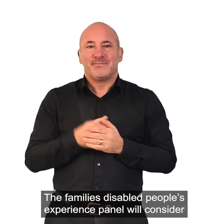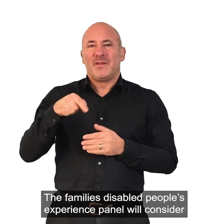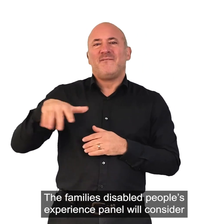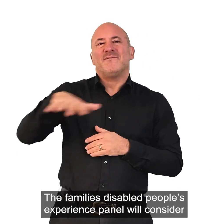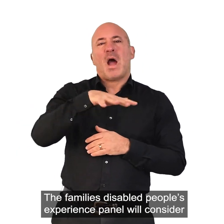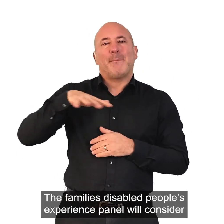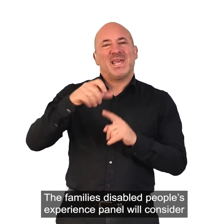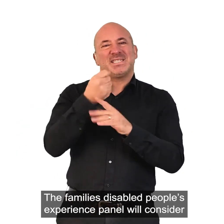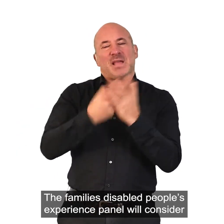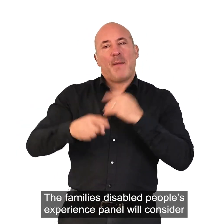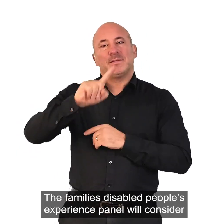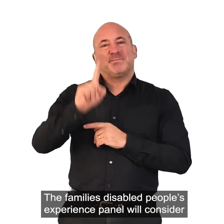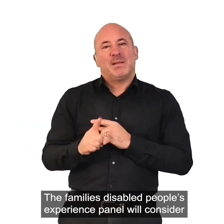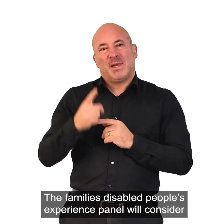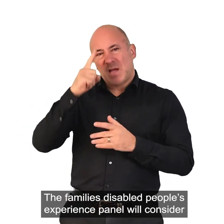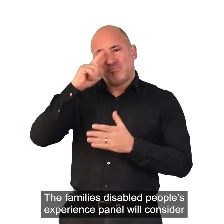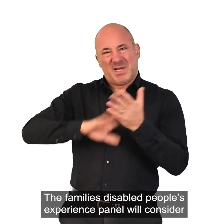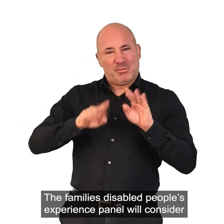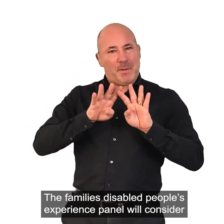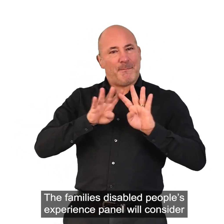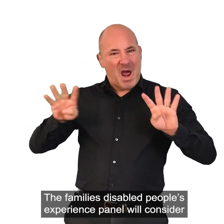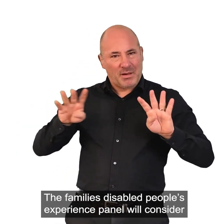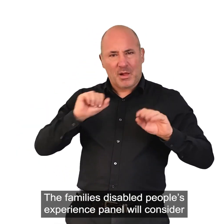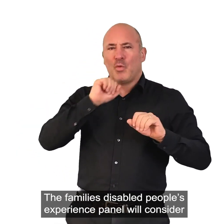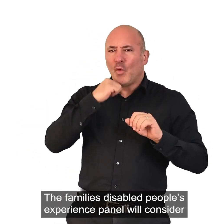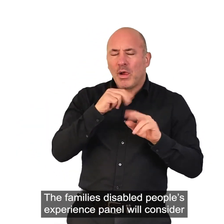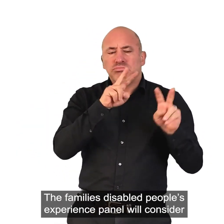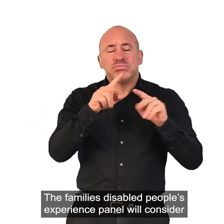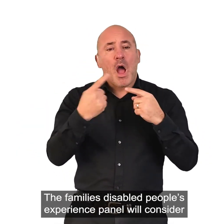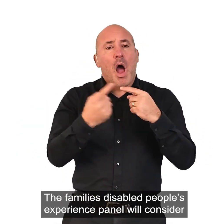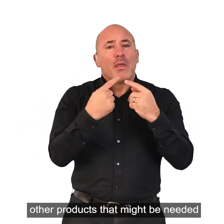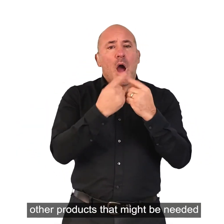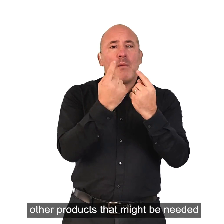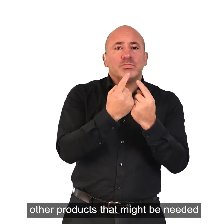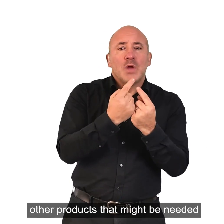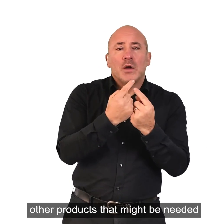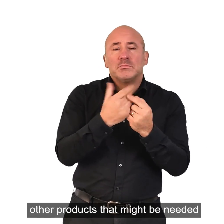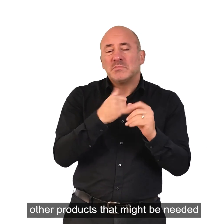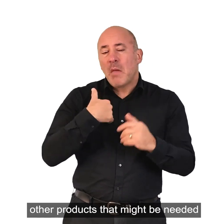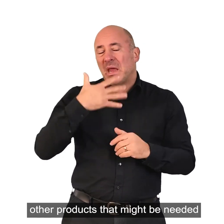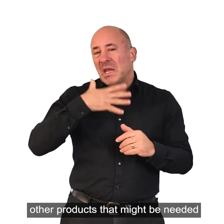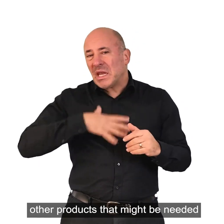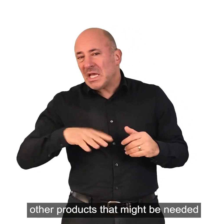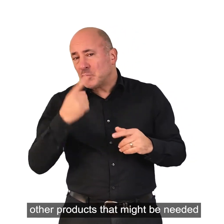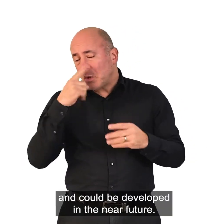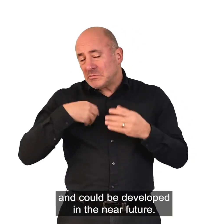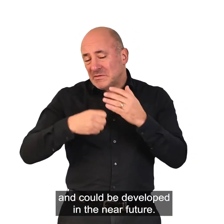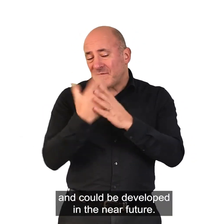The Family's Disabled People's Experience panel will consider other products that might be needed and could be